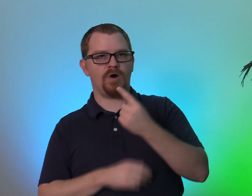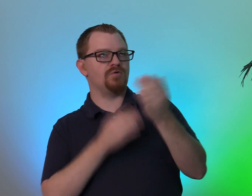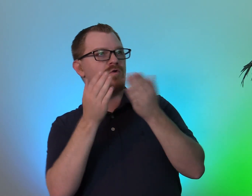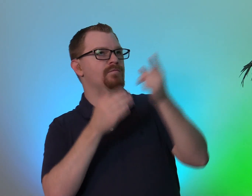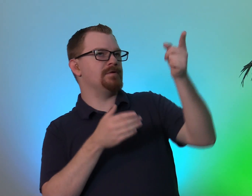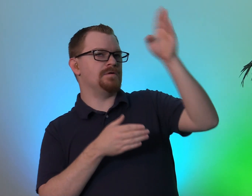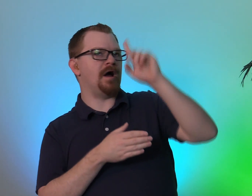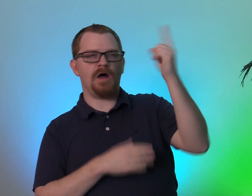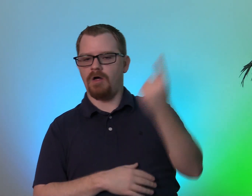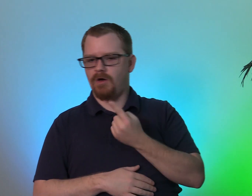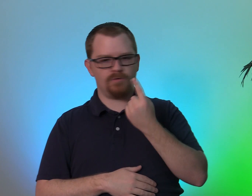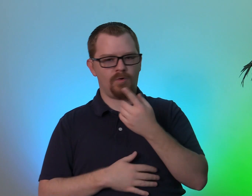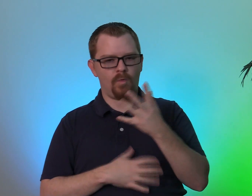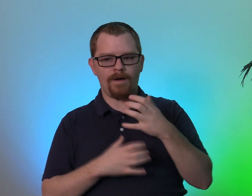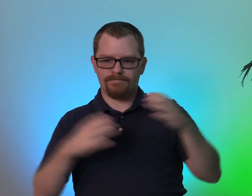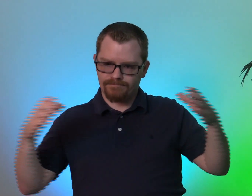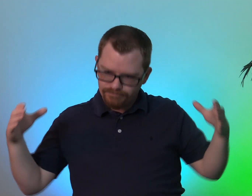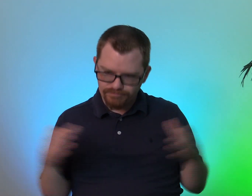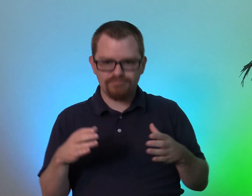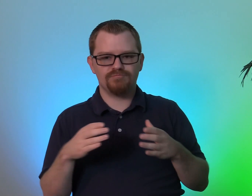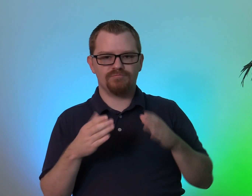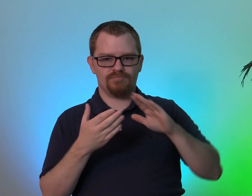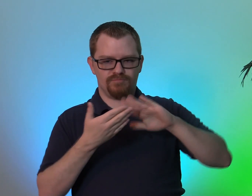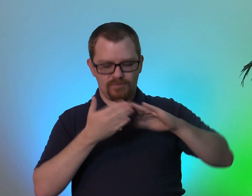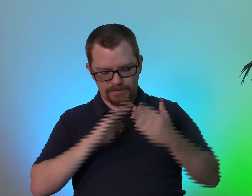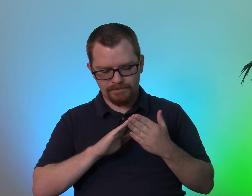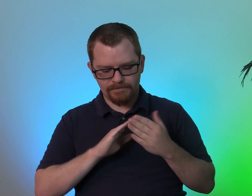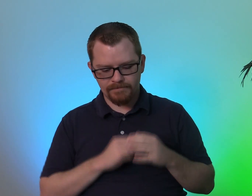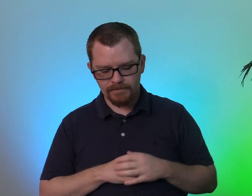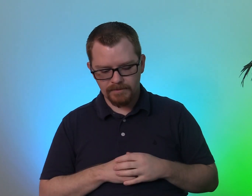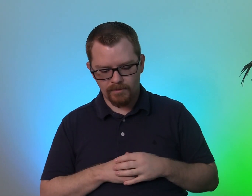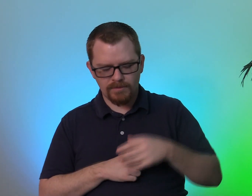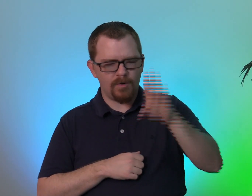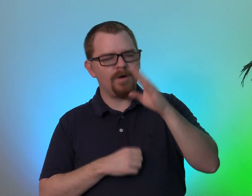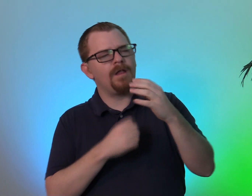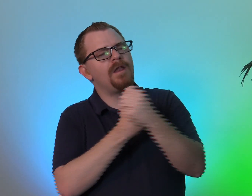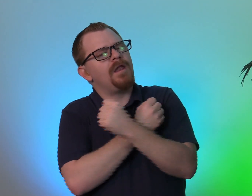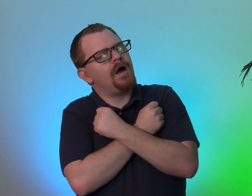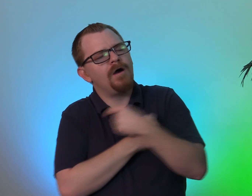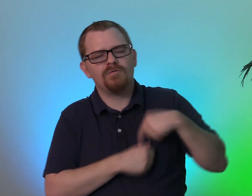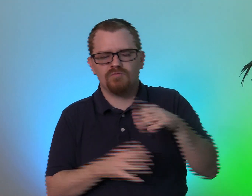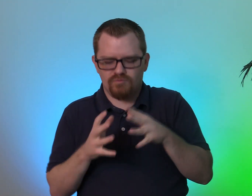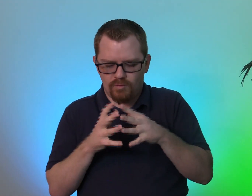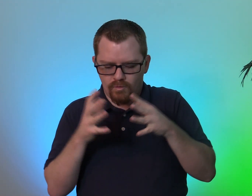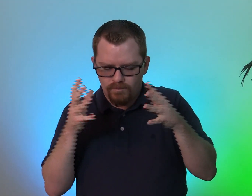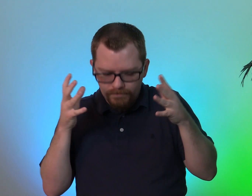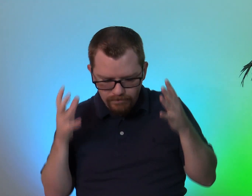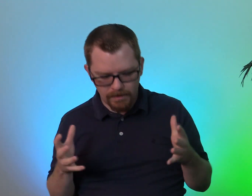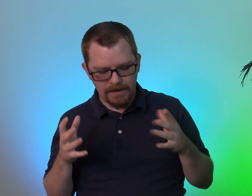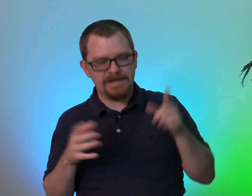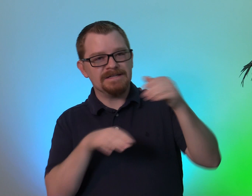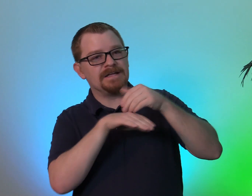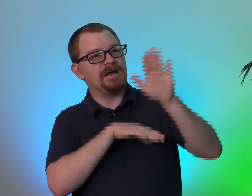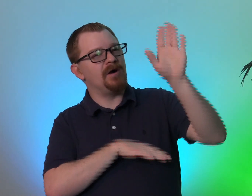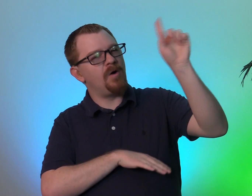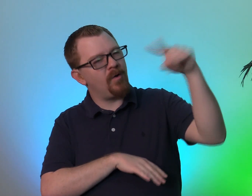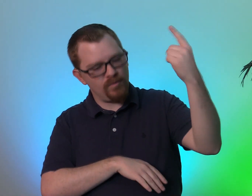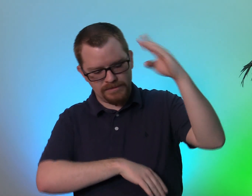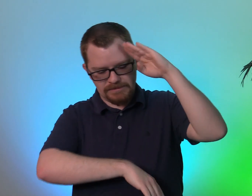God doesn't want us to be alone, to serve God alone. God loves us so much,